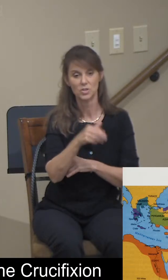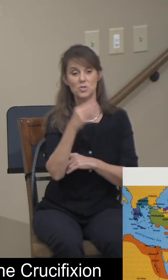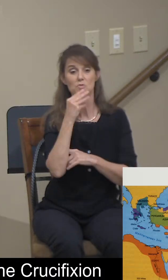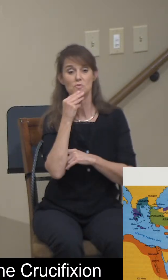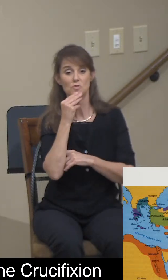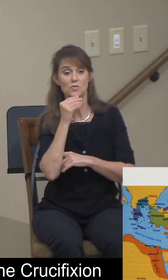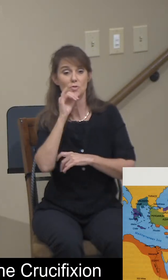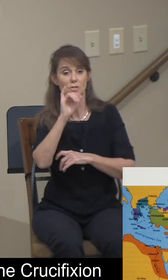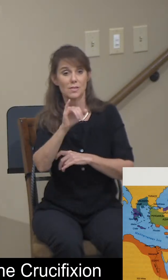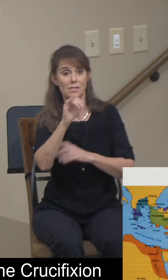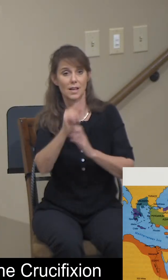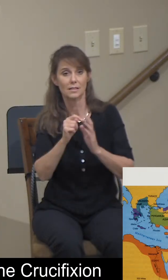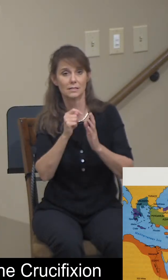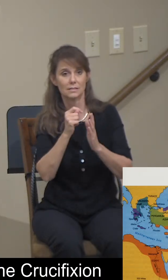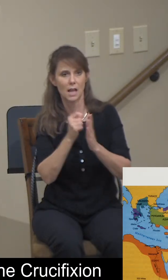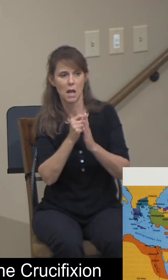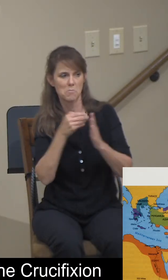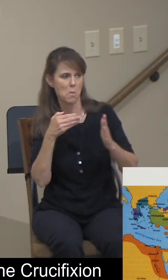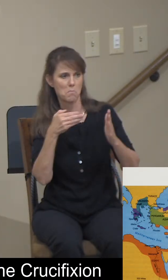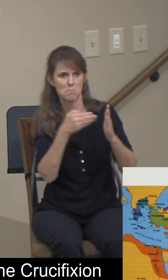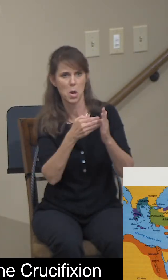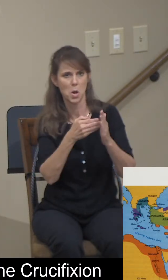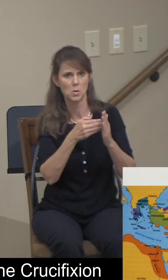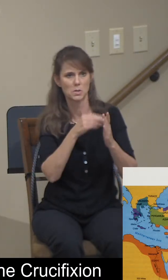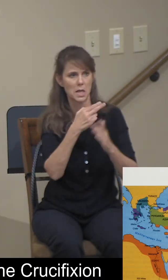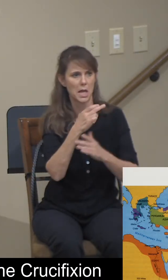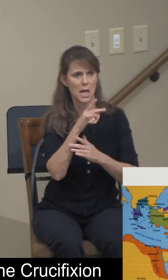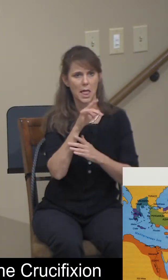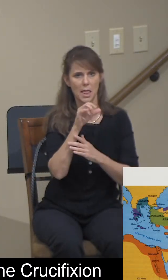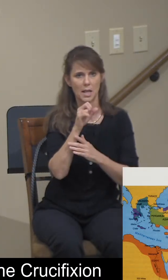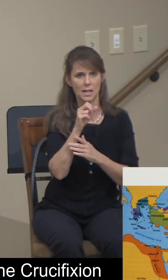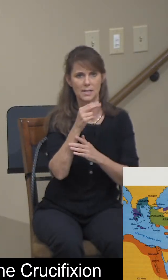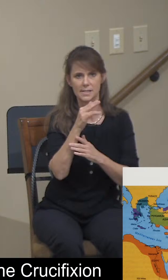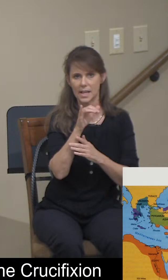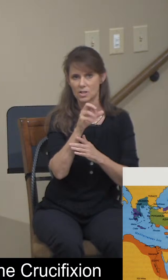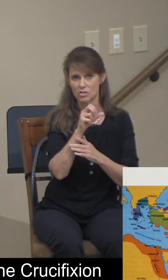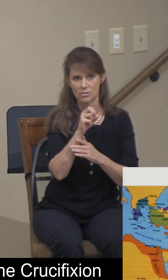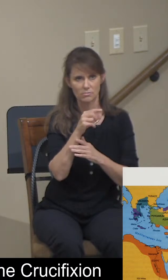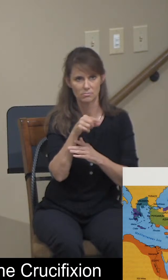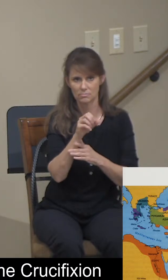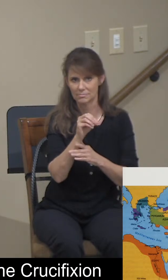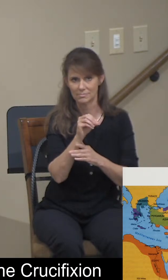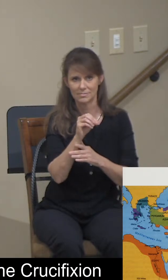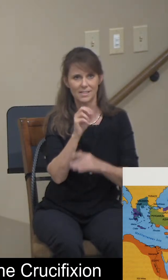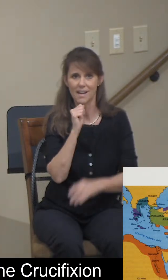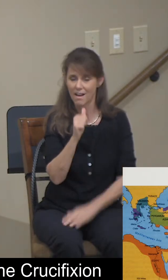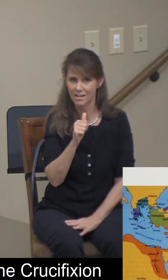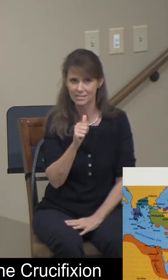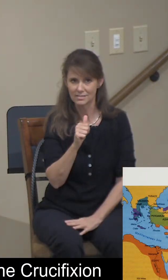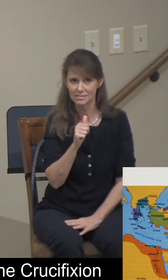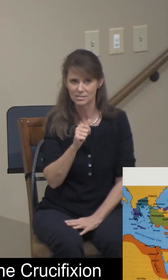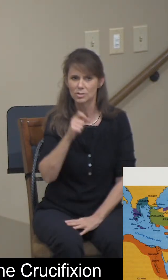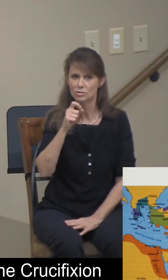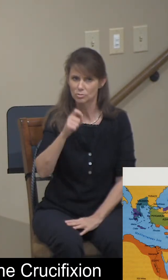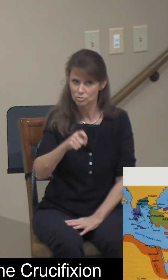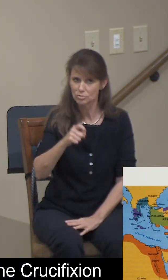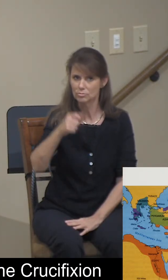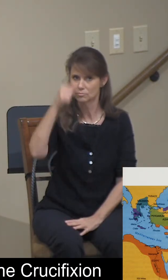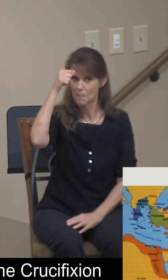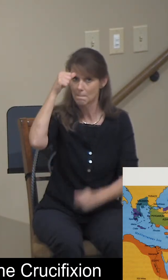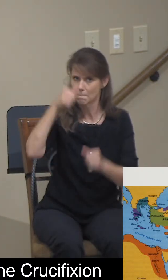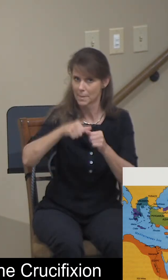not uniformly opposed to Hellenization or to the merger of Jewish law and Hellenistic law, which is something that we should always remember, as